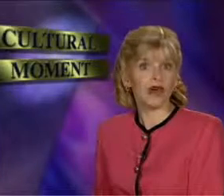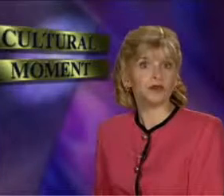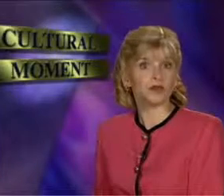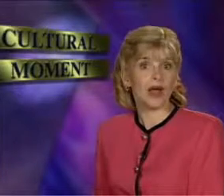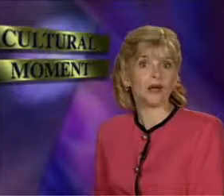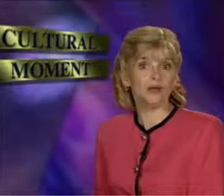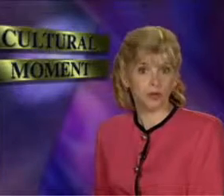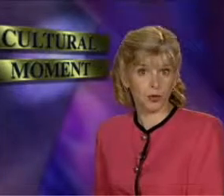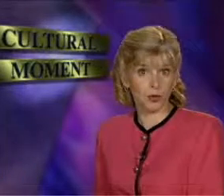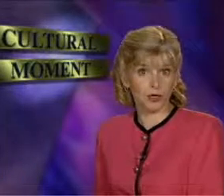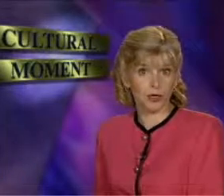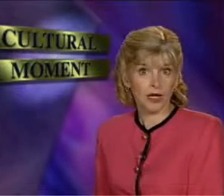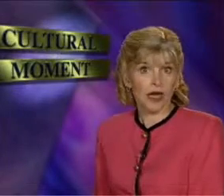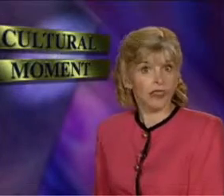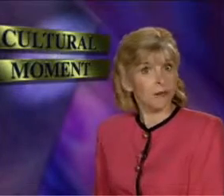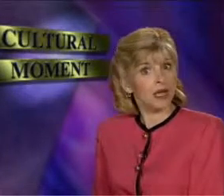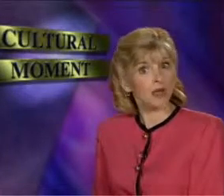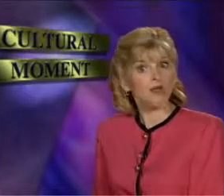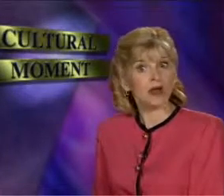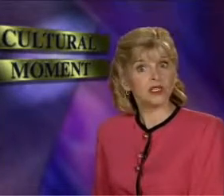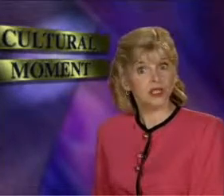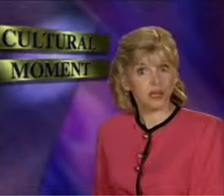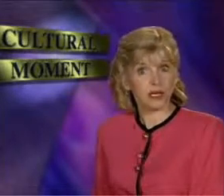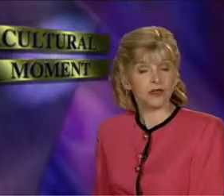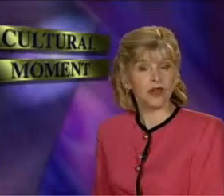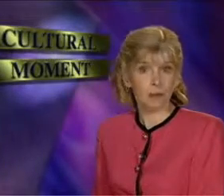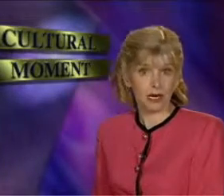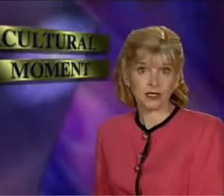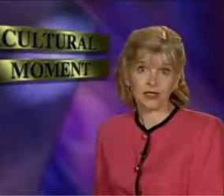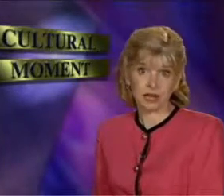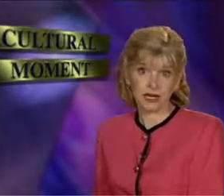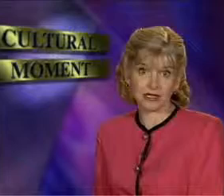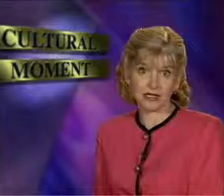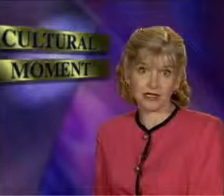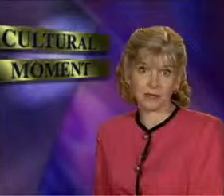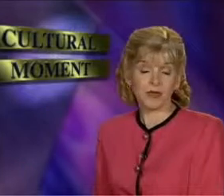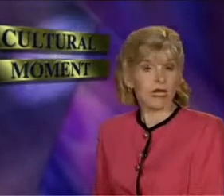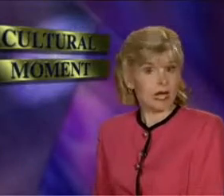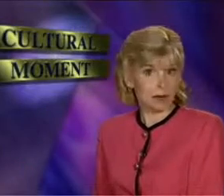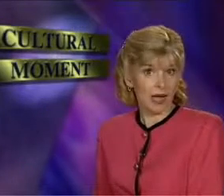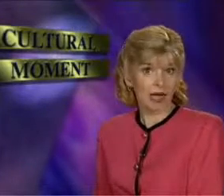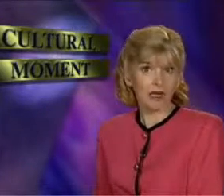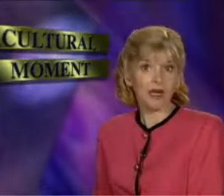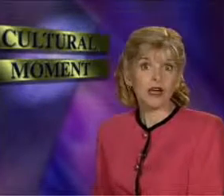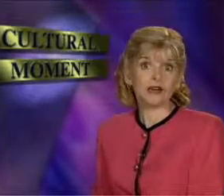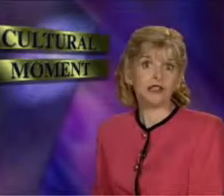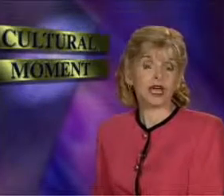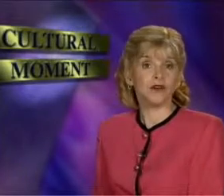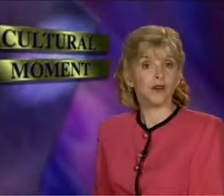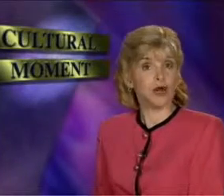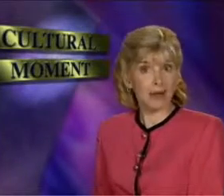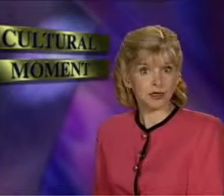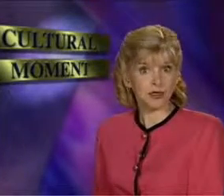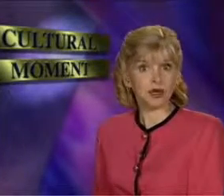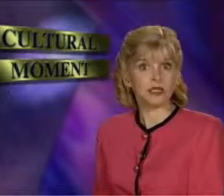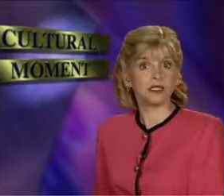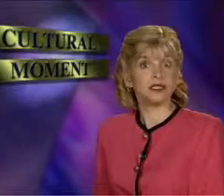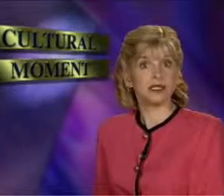revolves around food. The menu varies greatly from place to place. In Maine, the sign for lobster is the